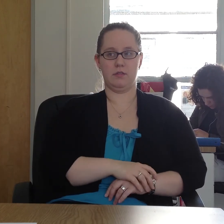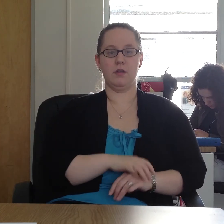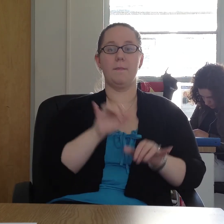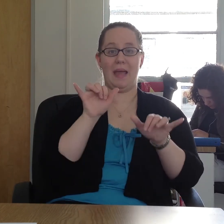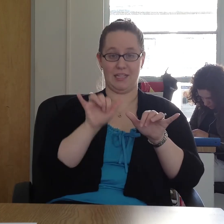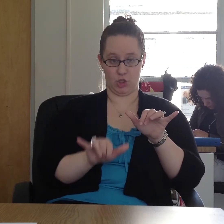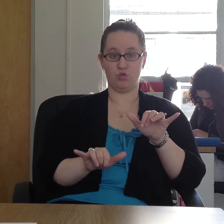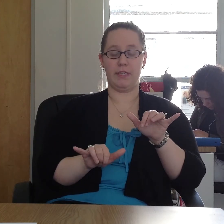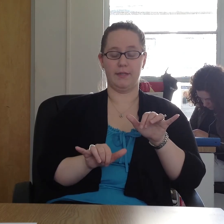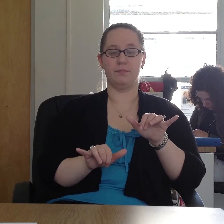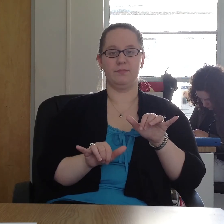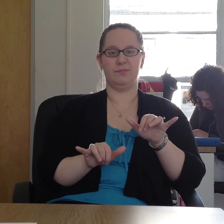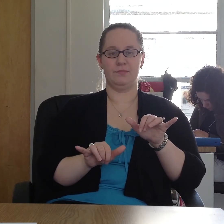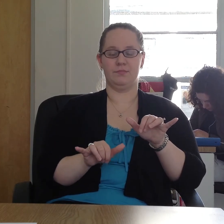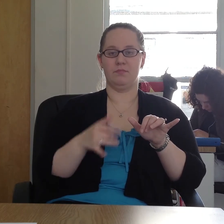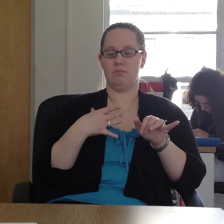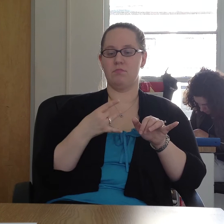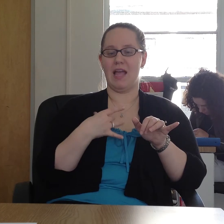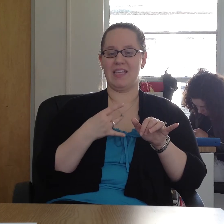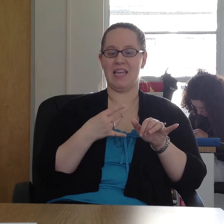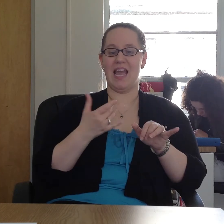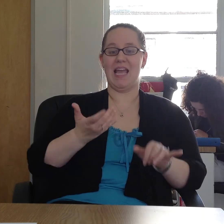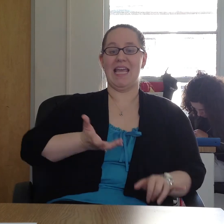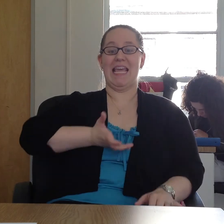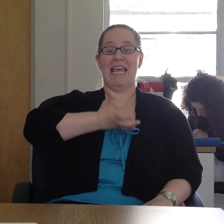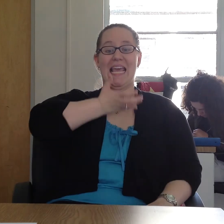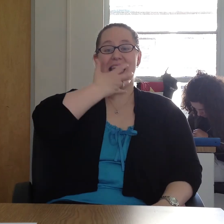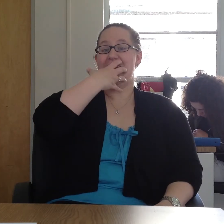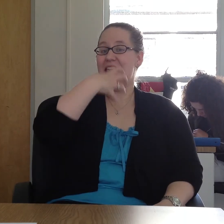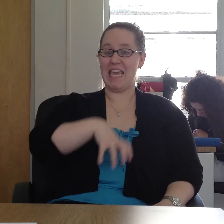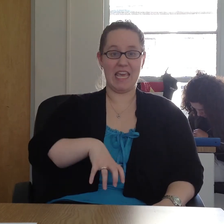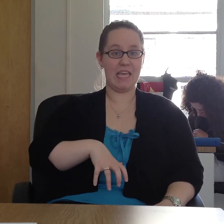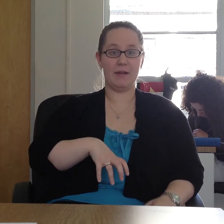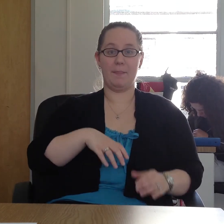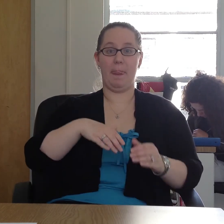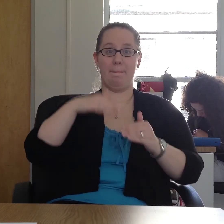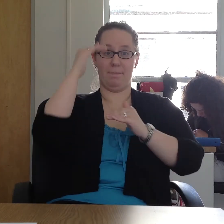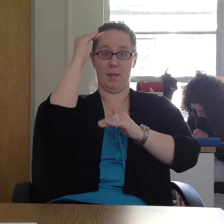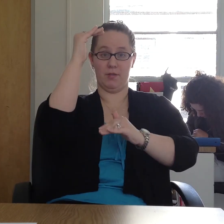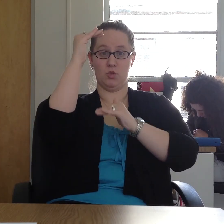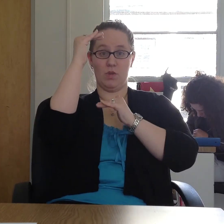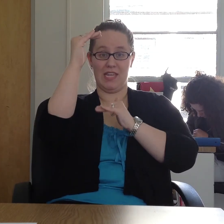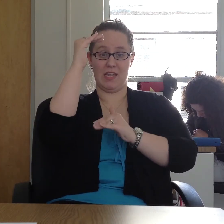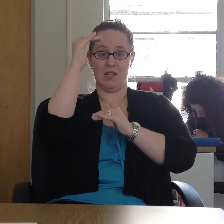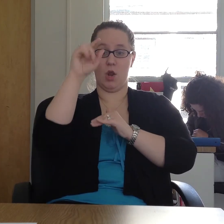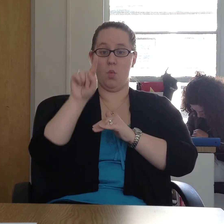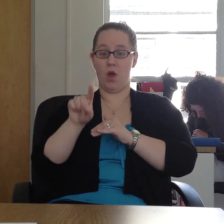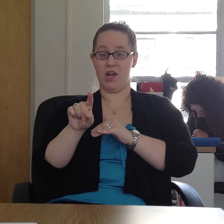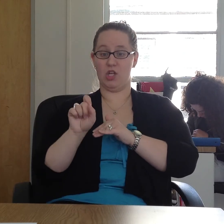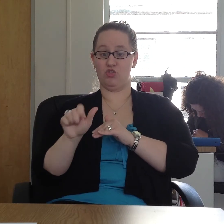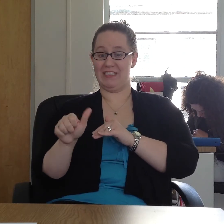Bacteria thrive in heat and grow best in a temperature between 110 to